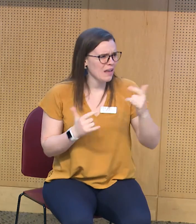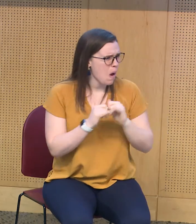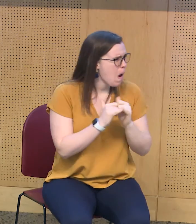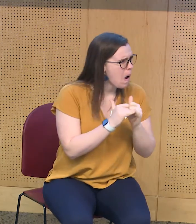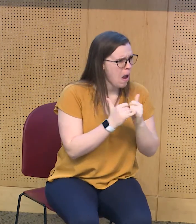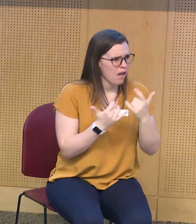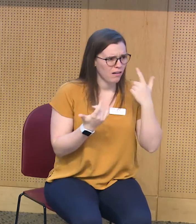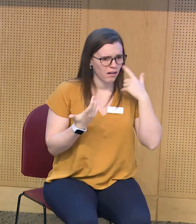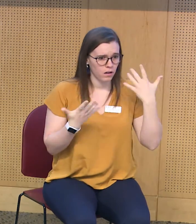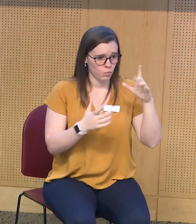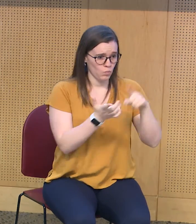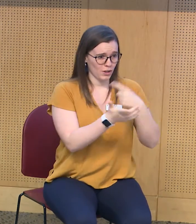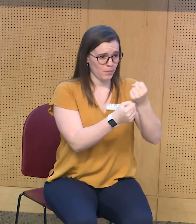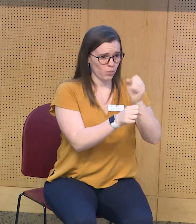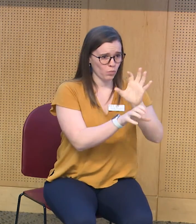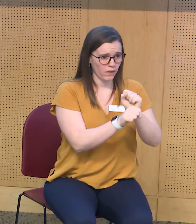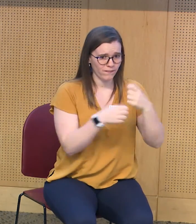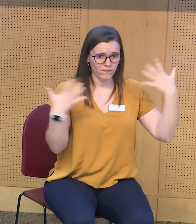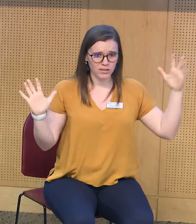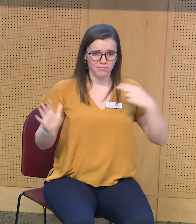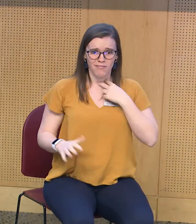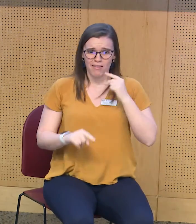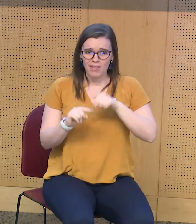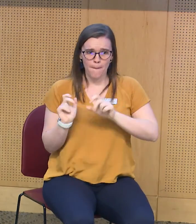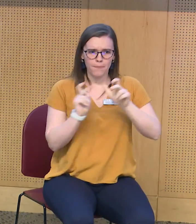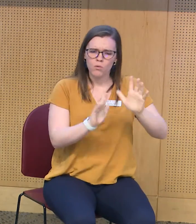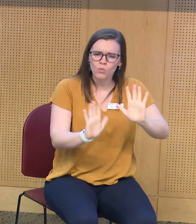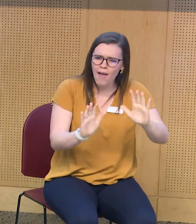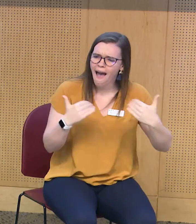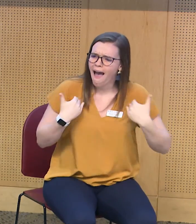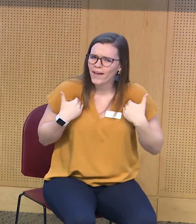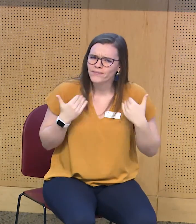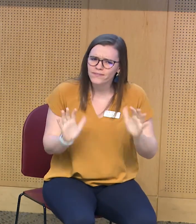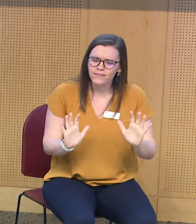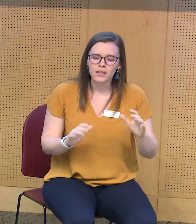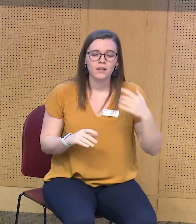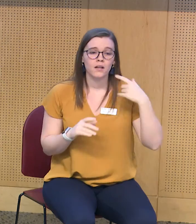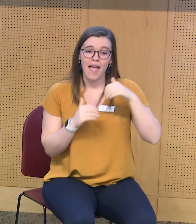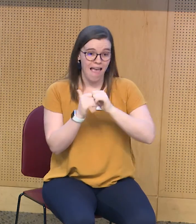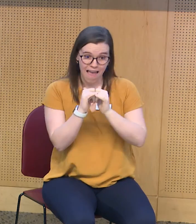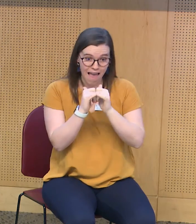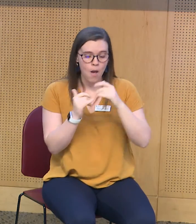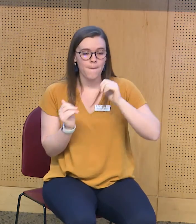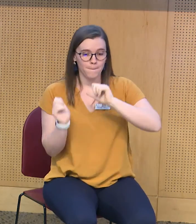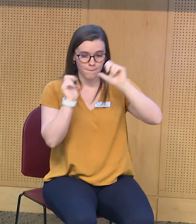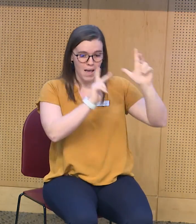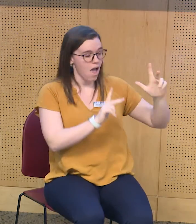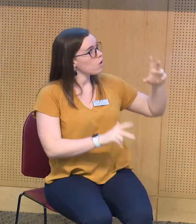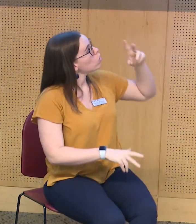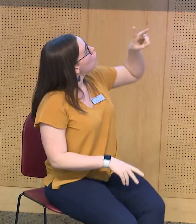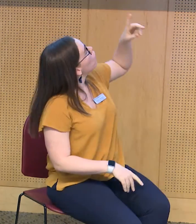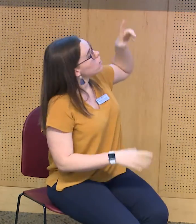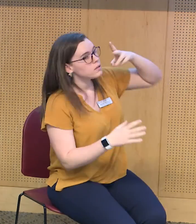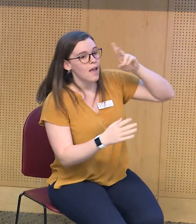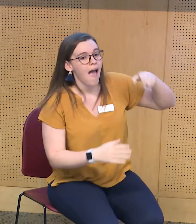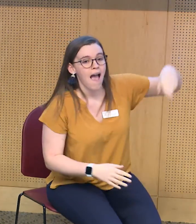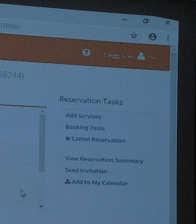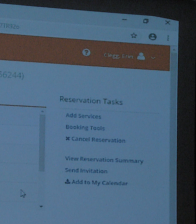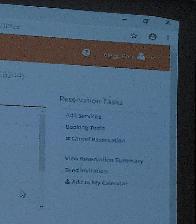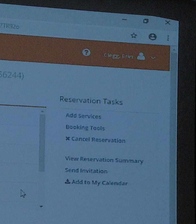catering. So you got the room, you feel like you can't go back within the system. So you can go back. So in